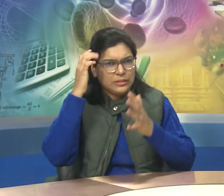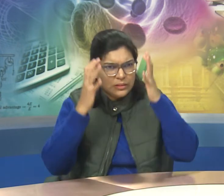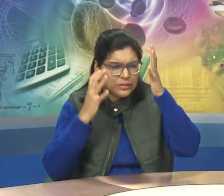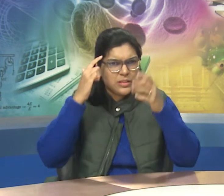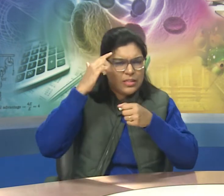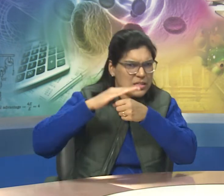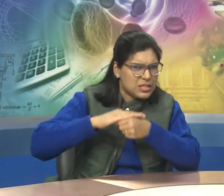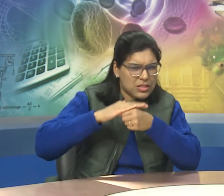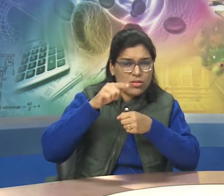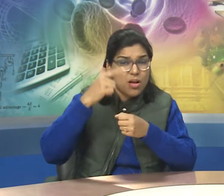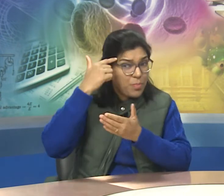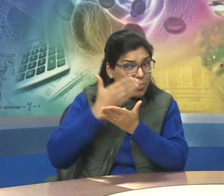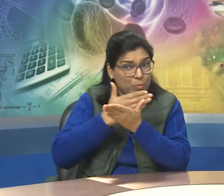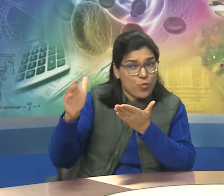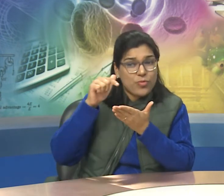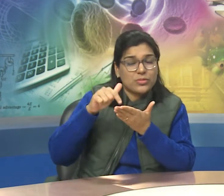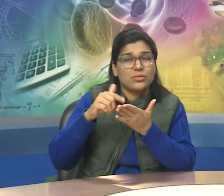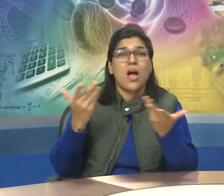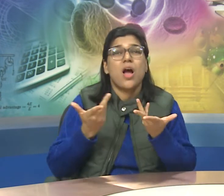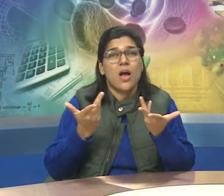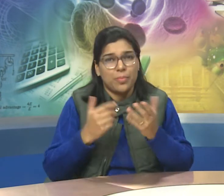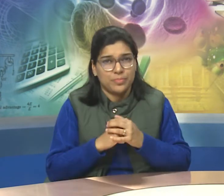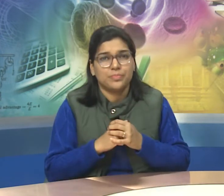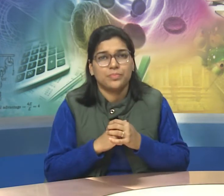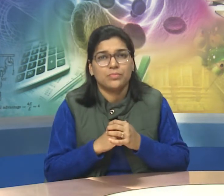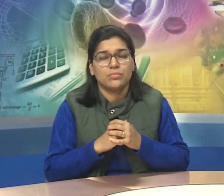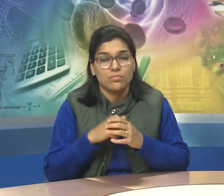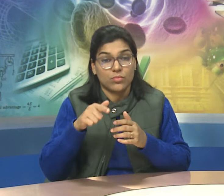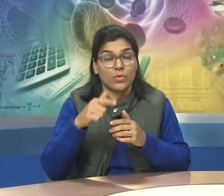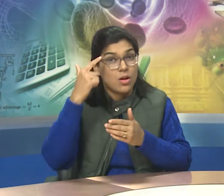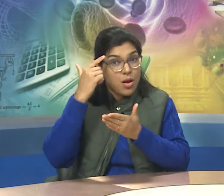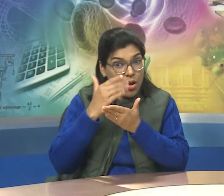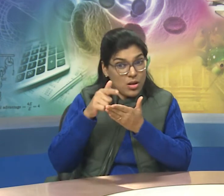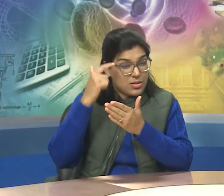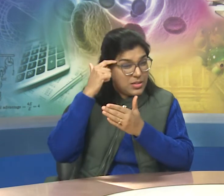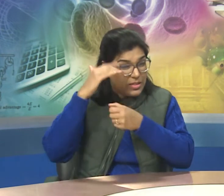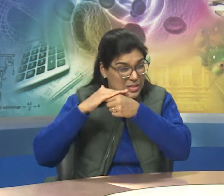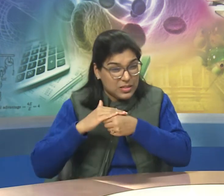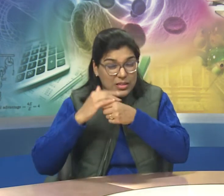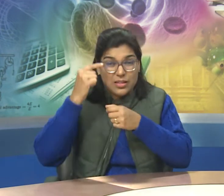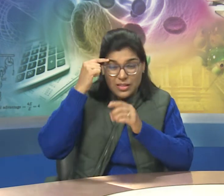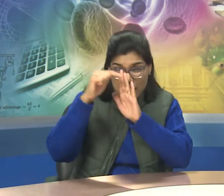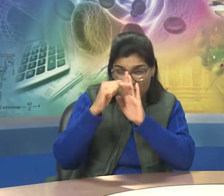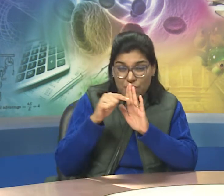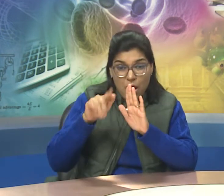Removal of stress by itself will not lead